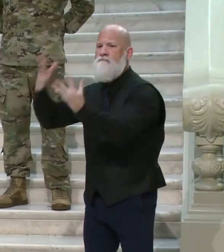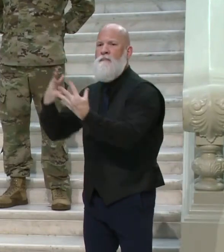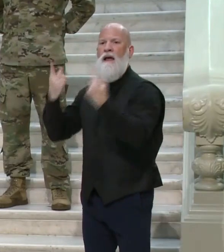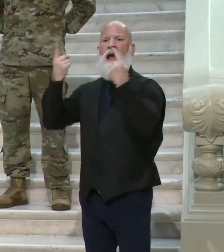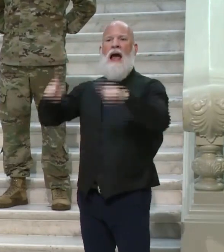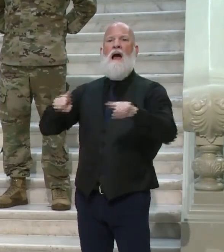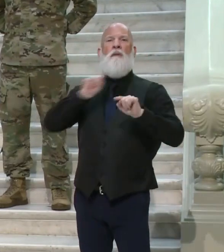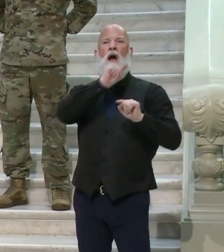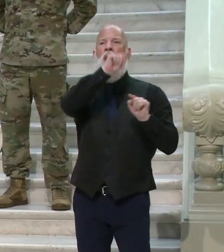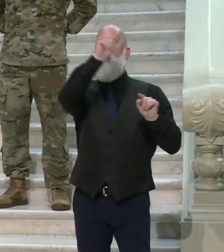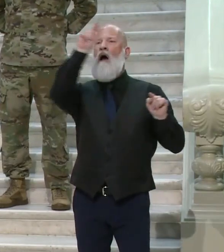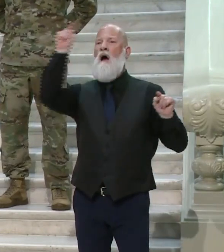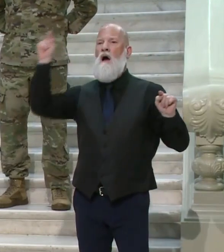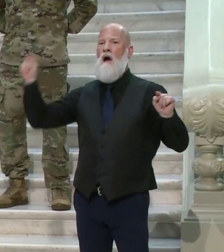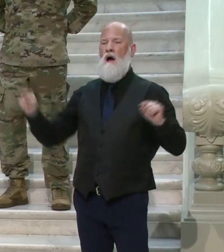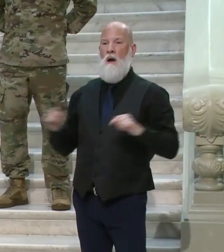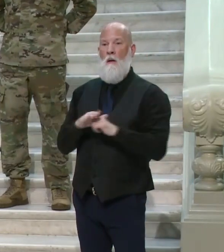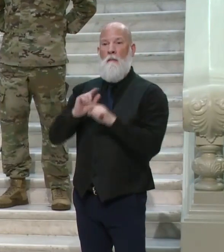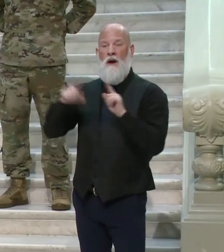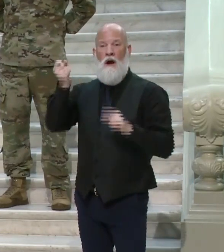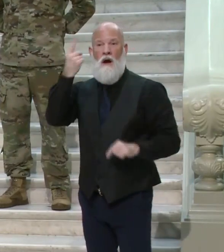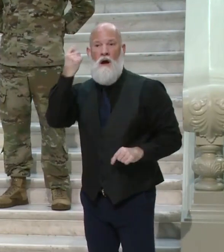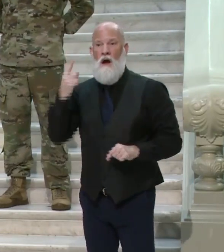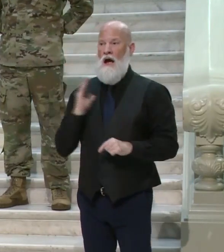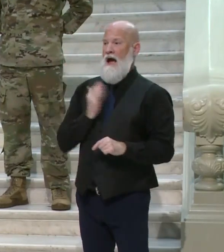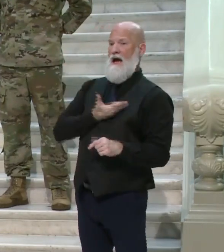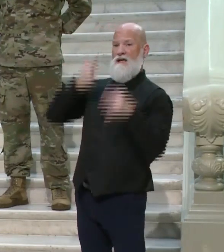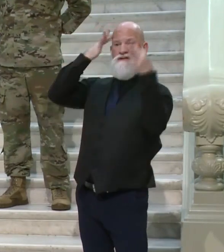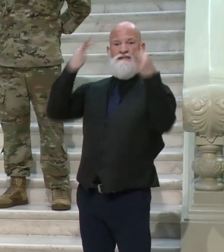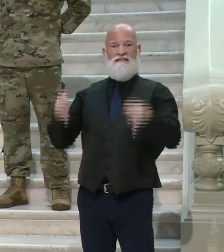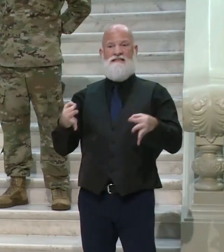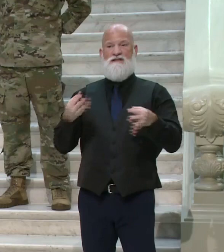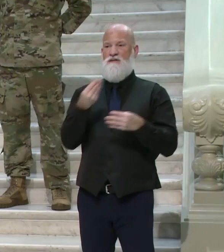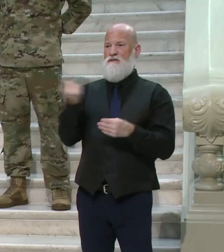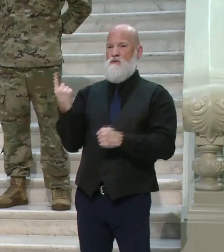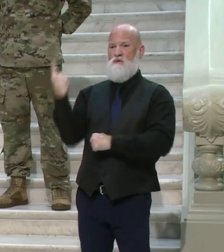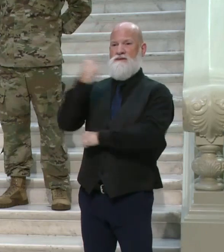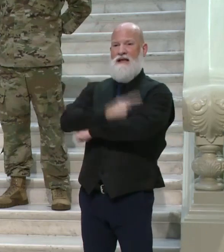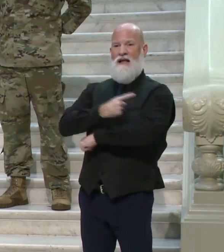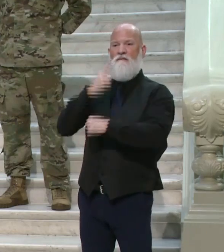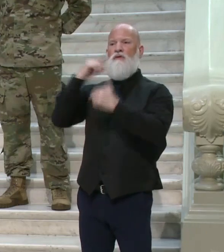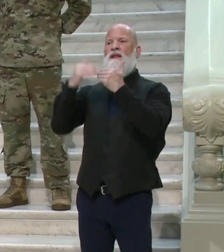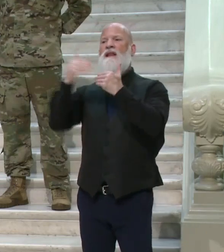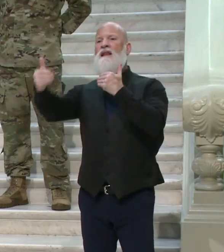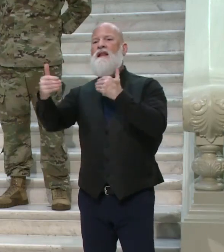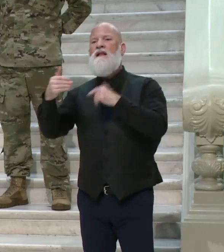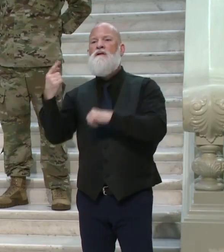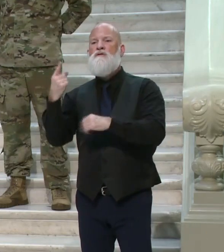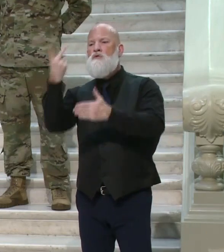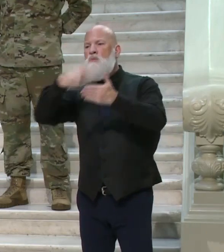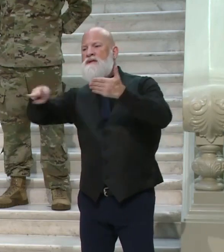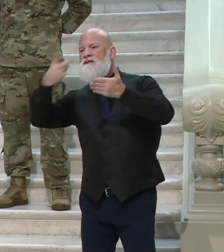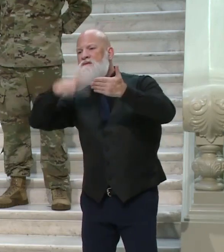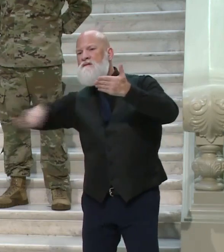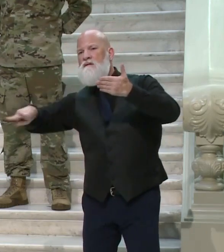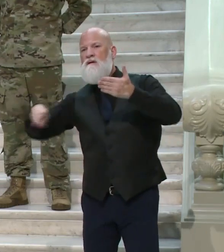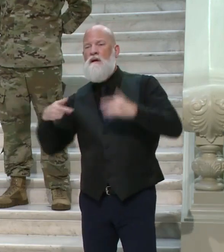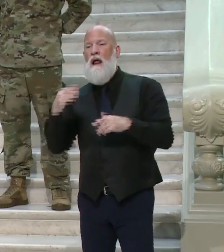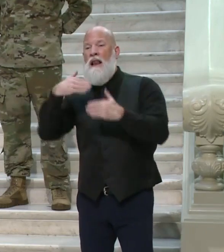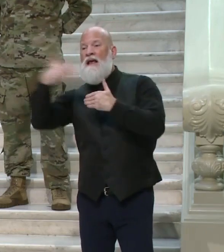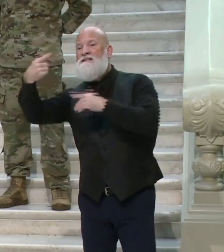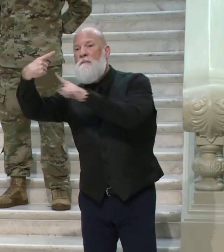decisions most likely in the next couple of days of what the next, week, 2 weeks, or month looks